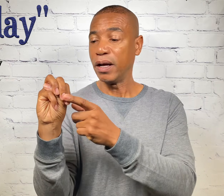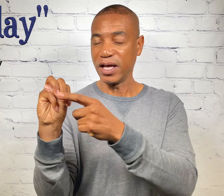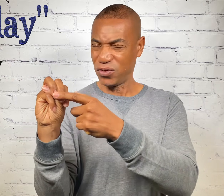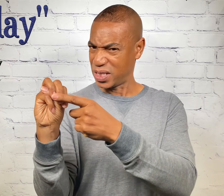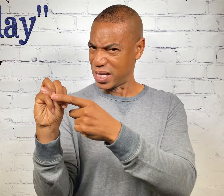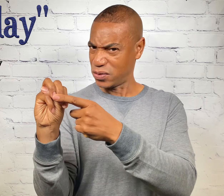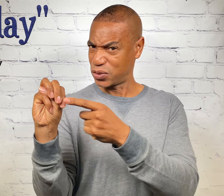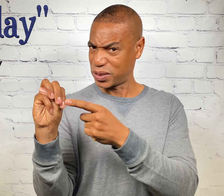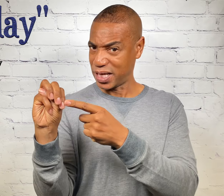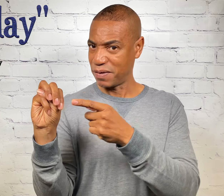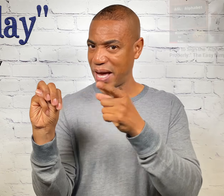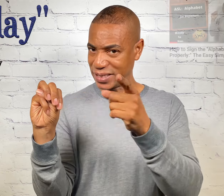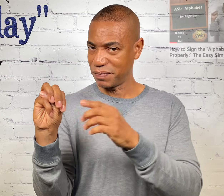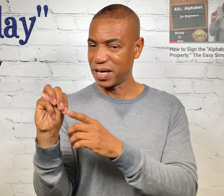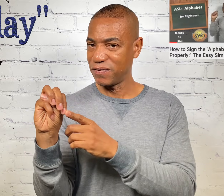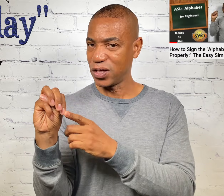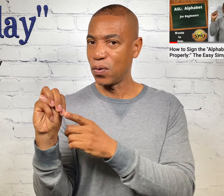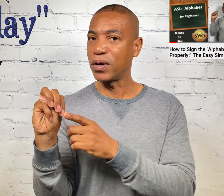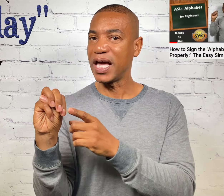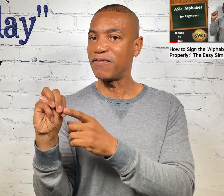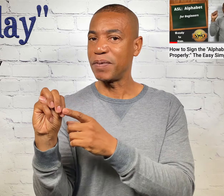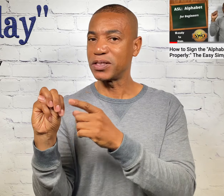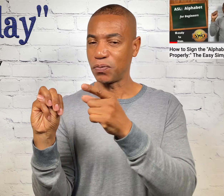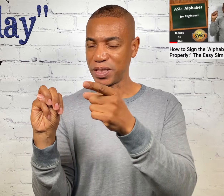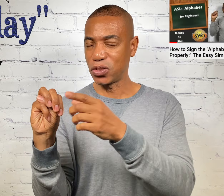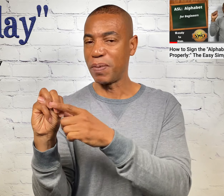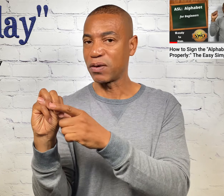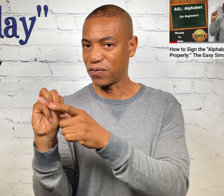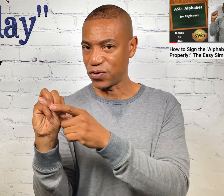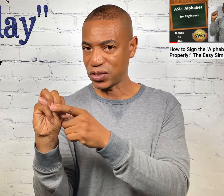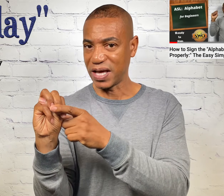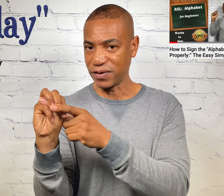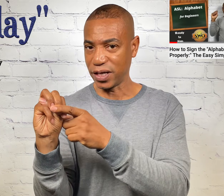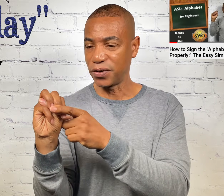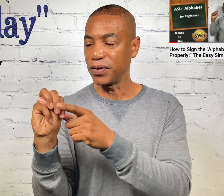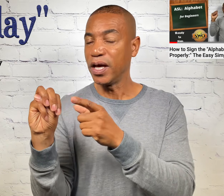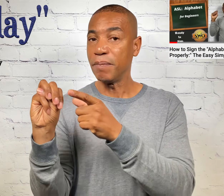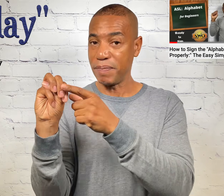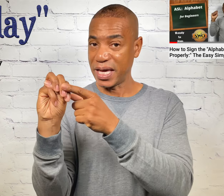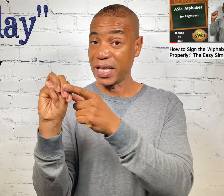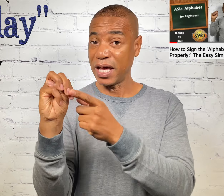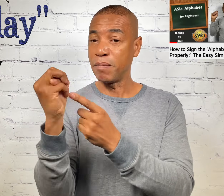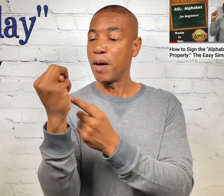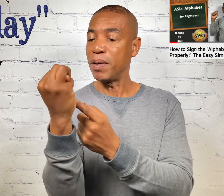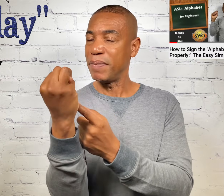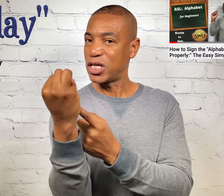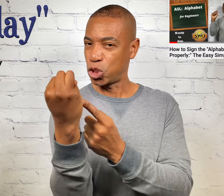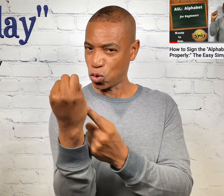If you did not know this was an M, I did make a video on the alphabet, so please go back and refer to that video. But make an M, but make